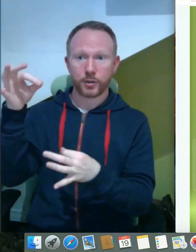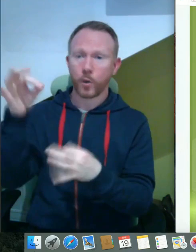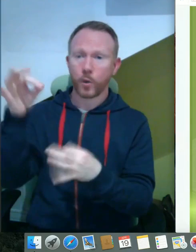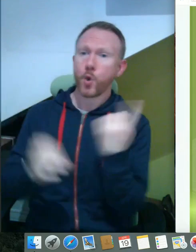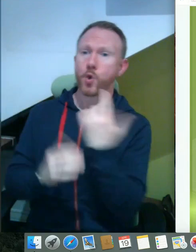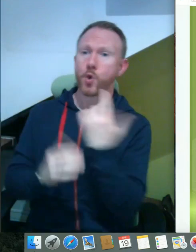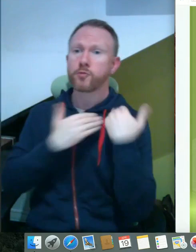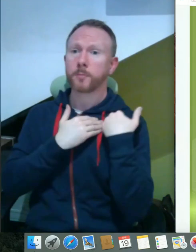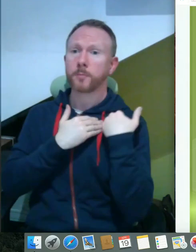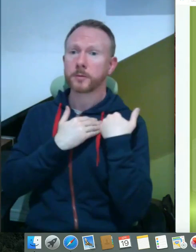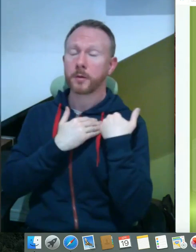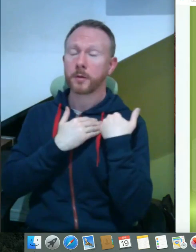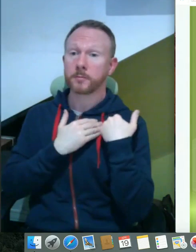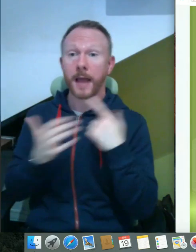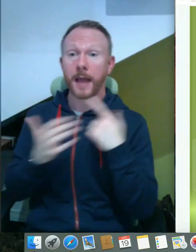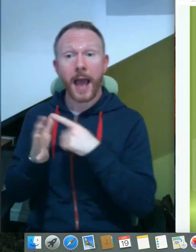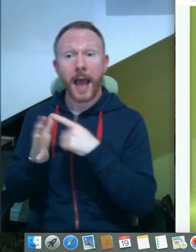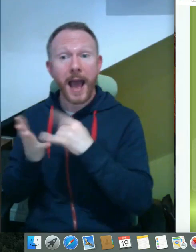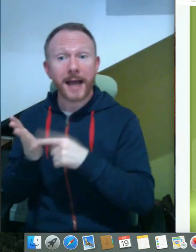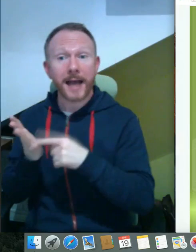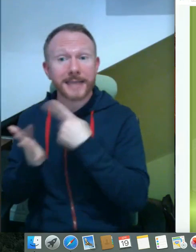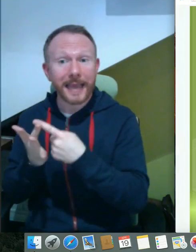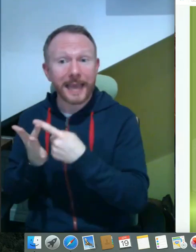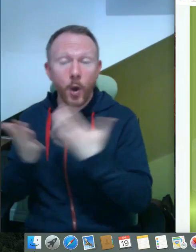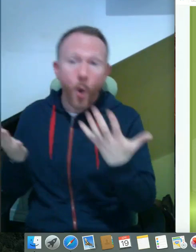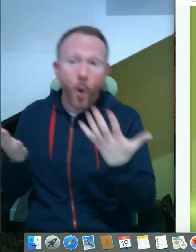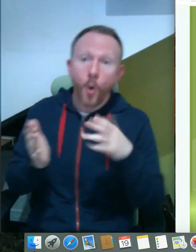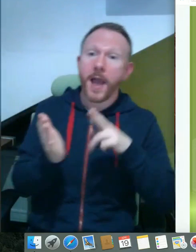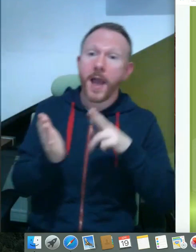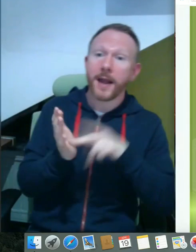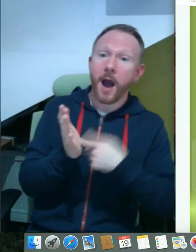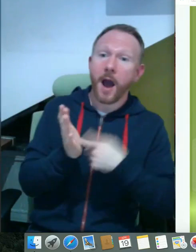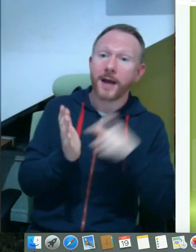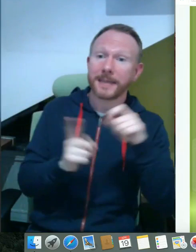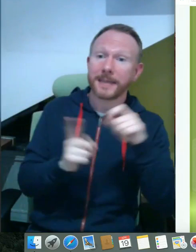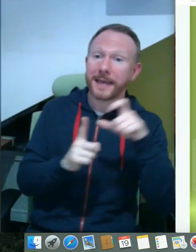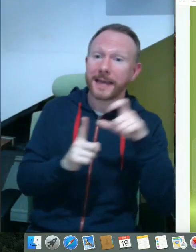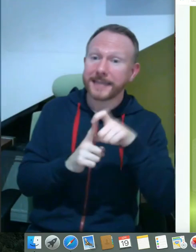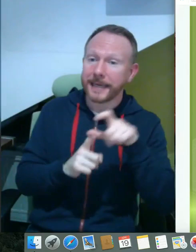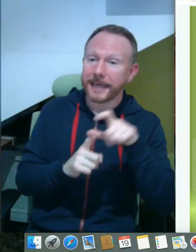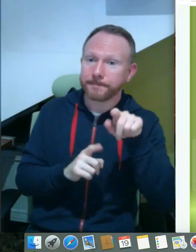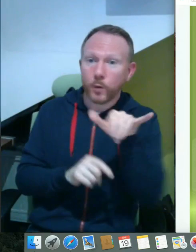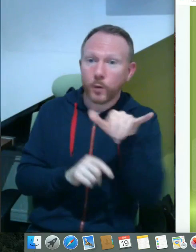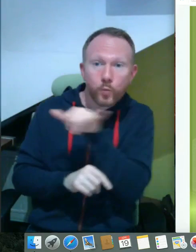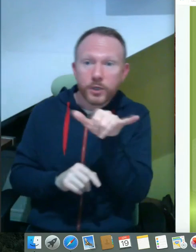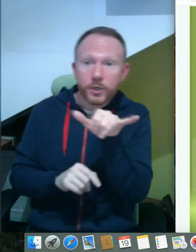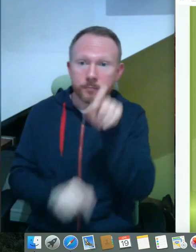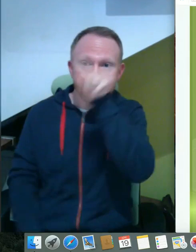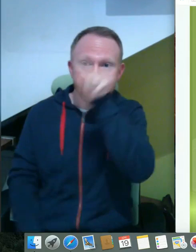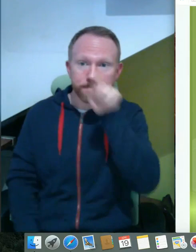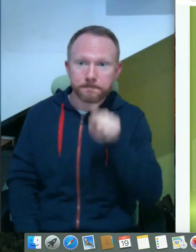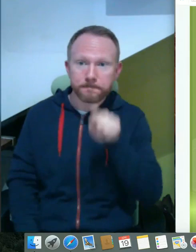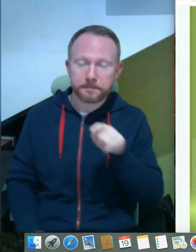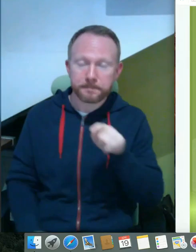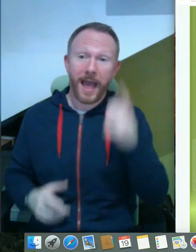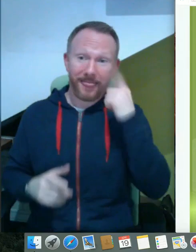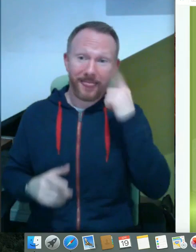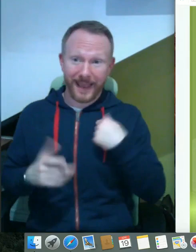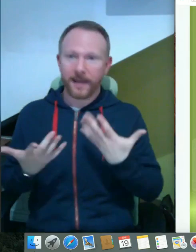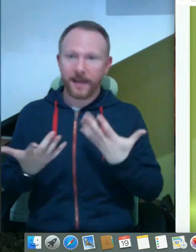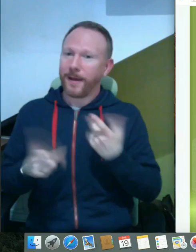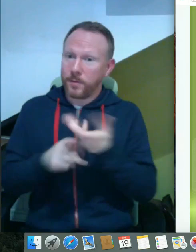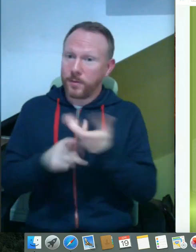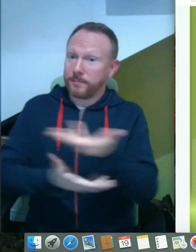to NRCPD? I think that's going to have to be a discussion that we'll have another time. But it does seem like we are moving in